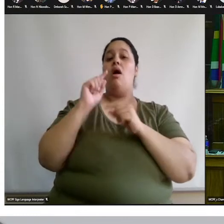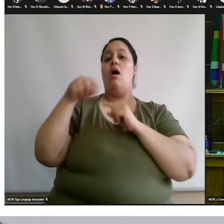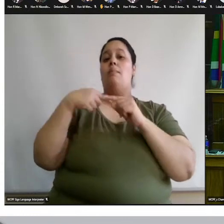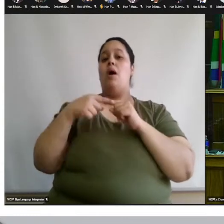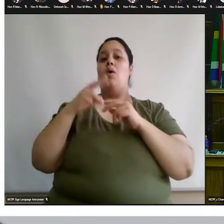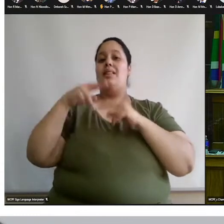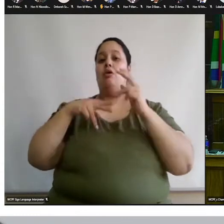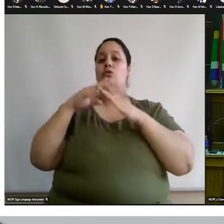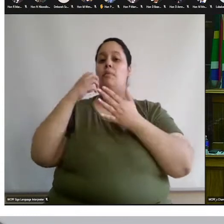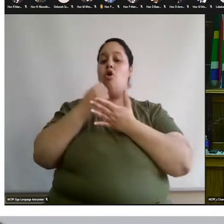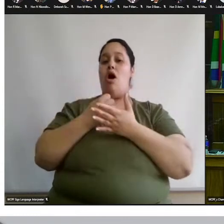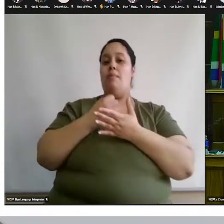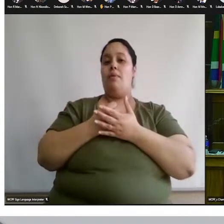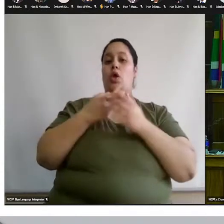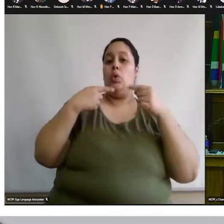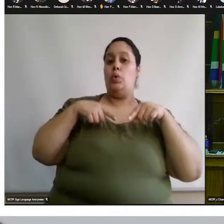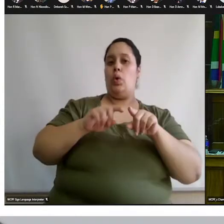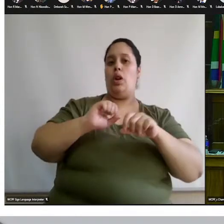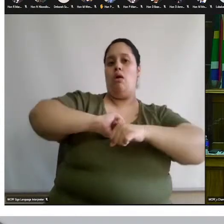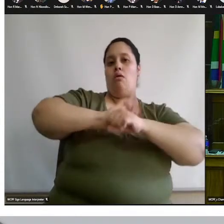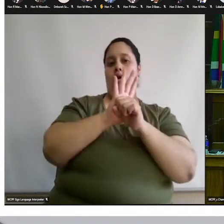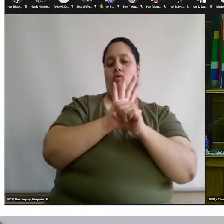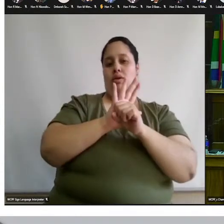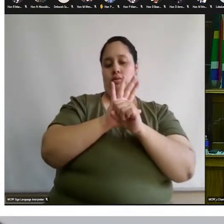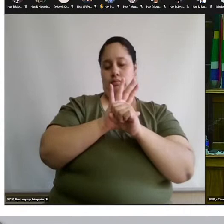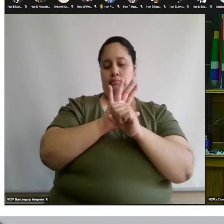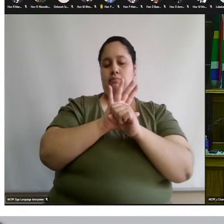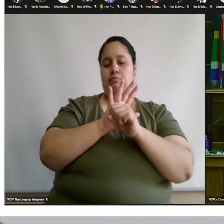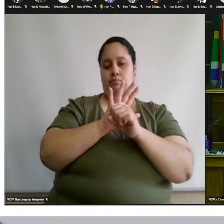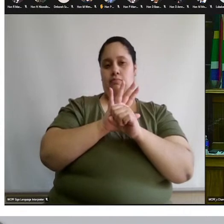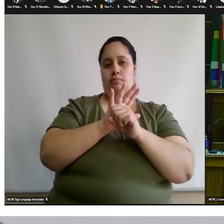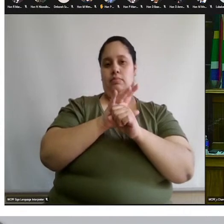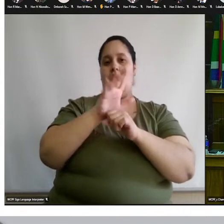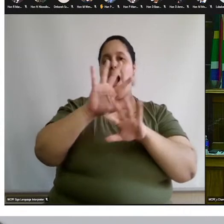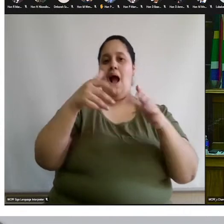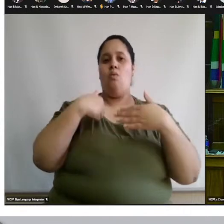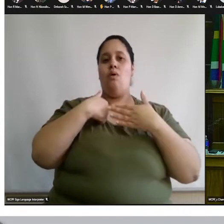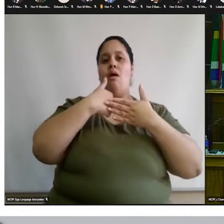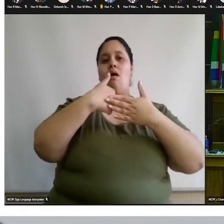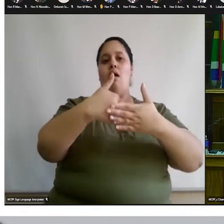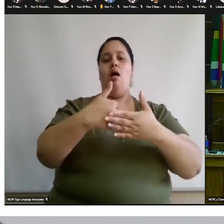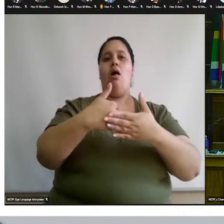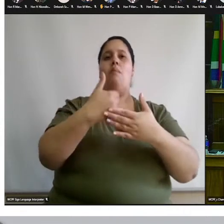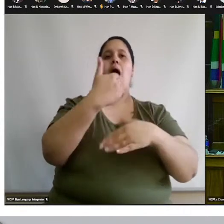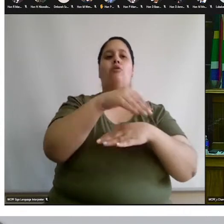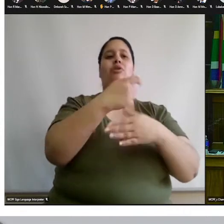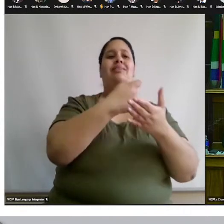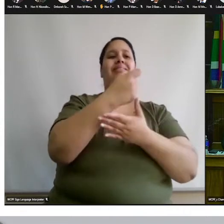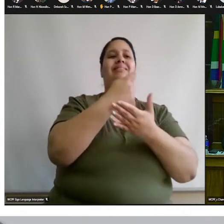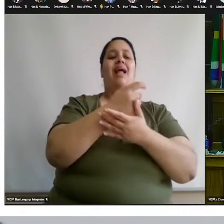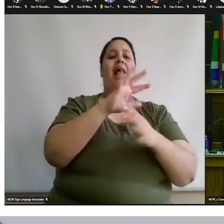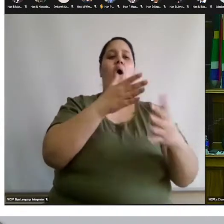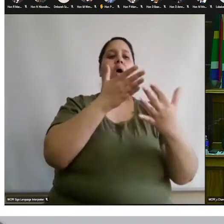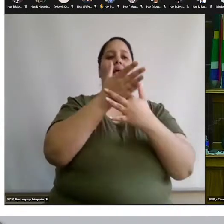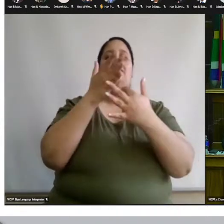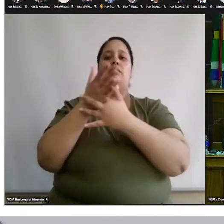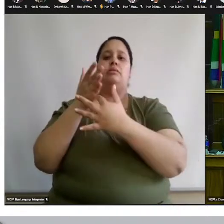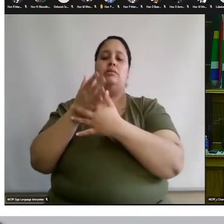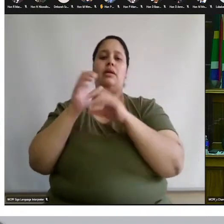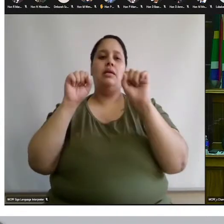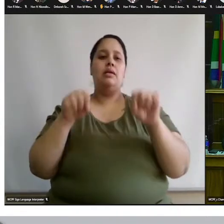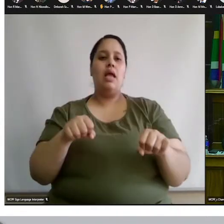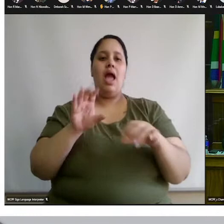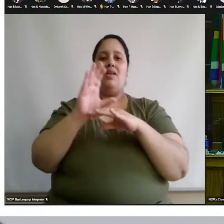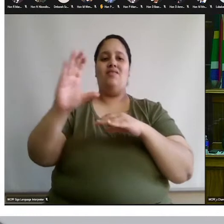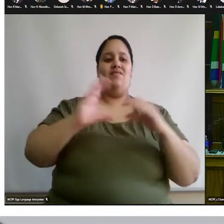economy during COVID-19, assisting informal traders and spaza shop owners to access